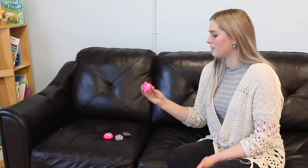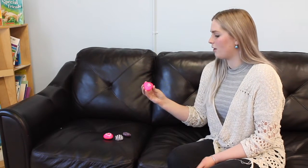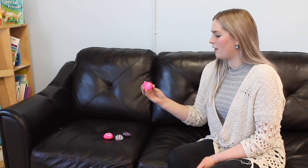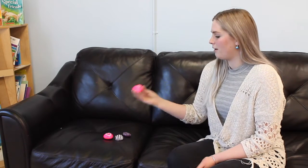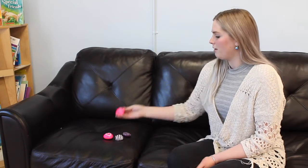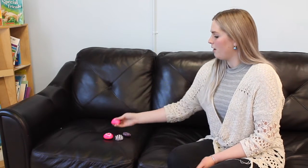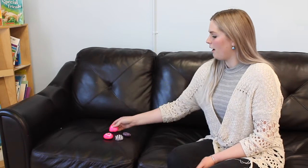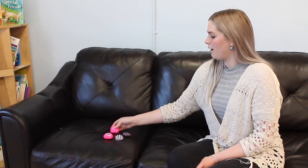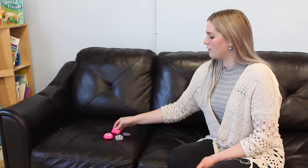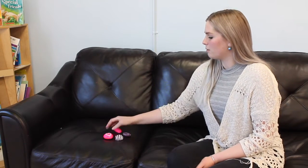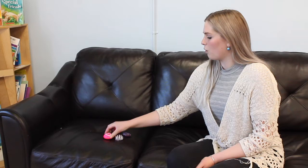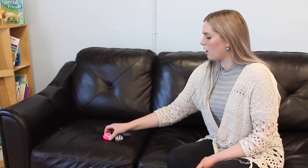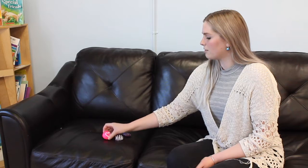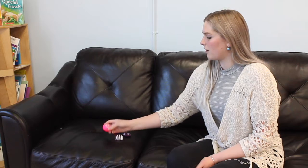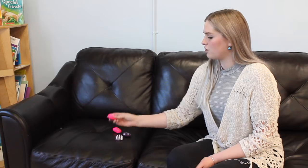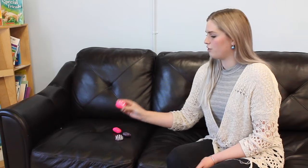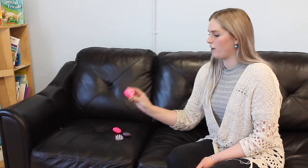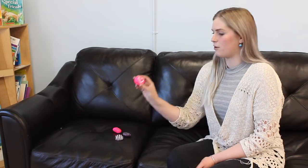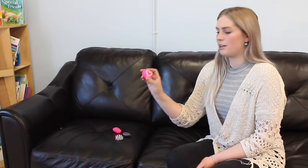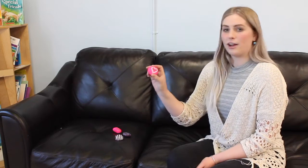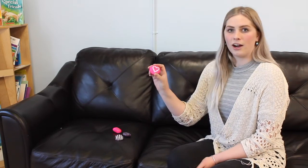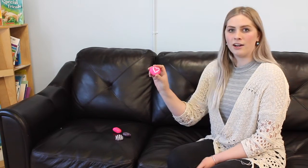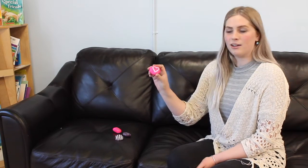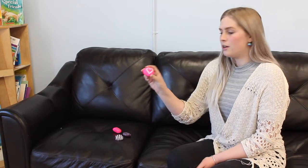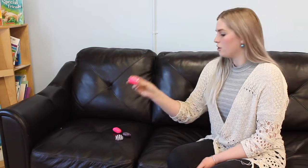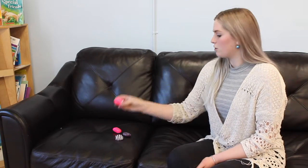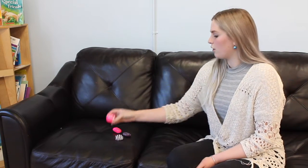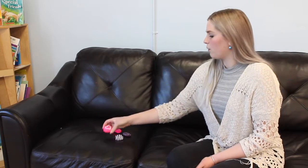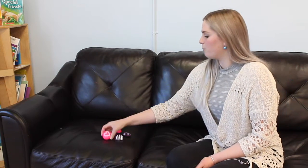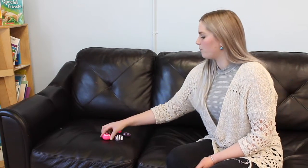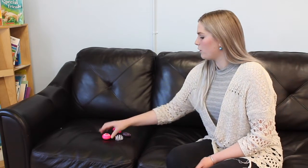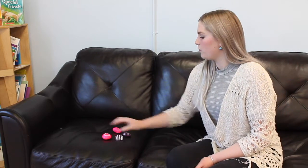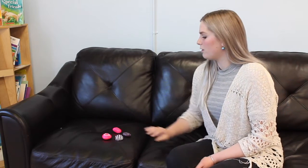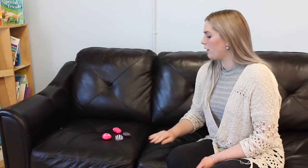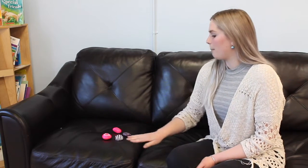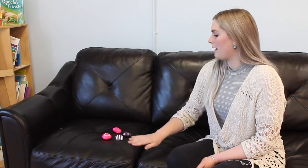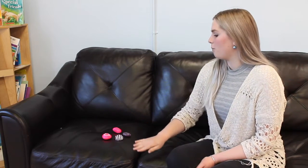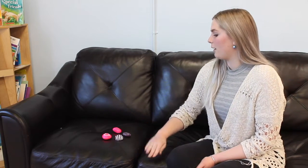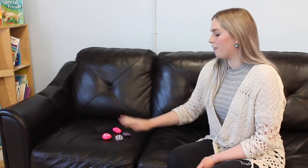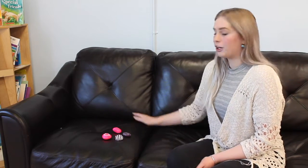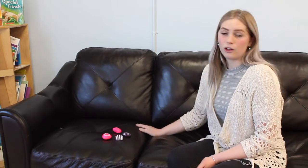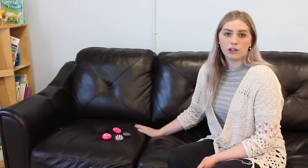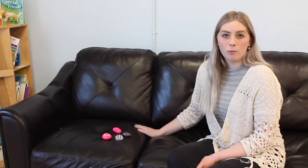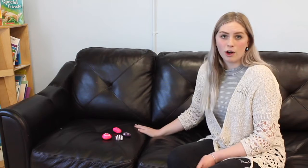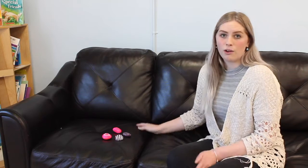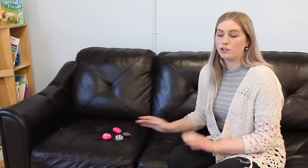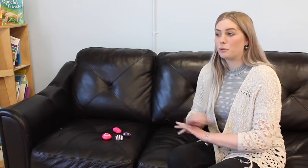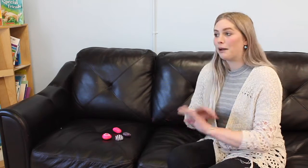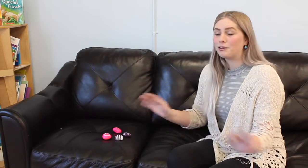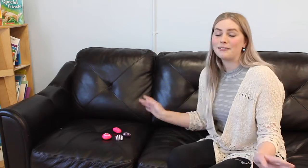on some rocks that I just found in the yard. So you can paint whatever color you want, you can do whatever design